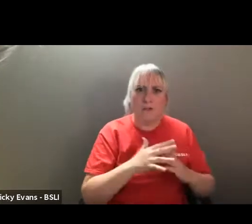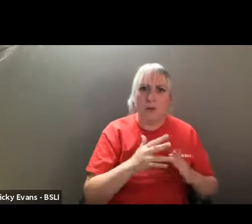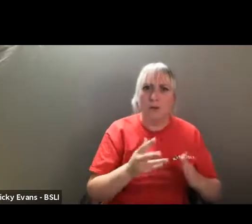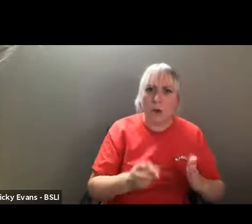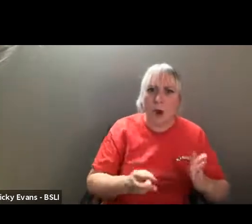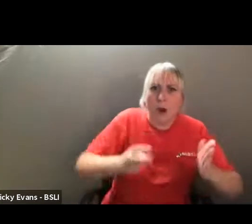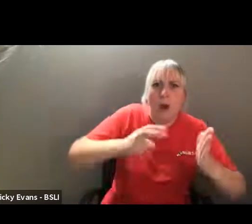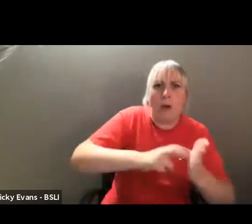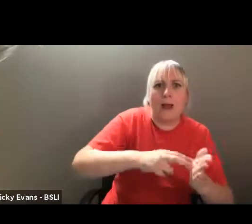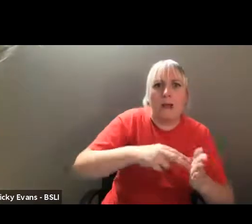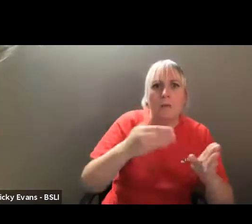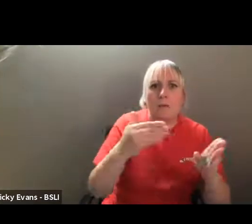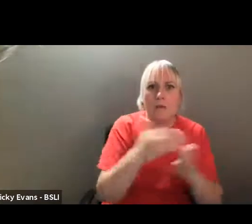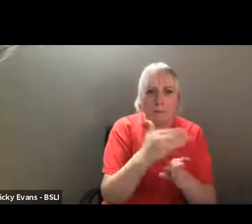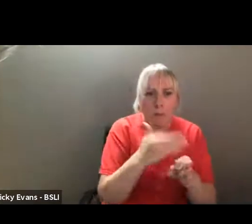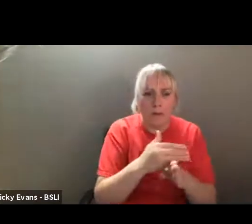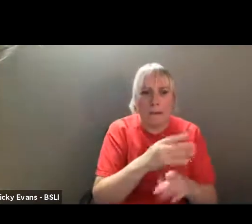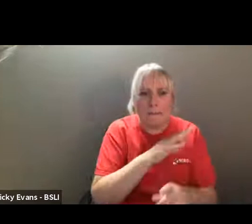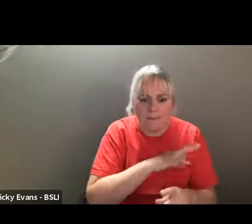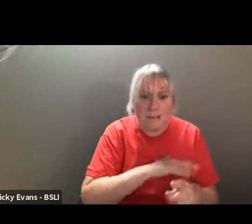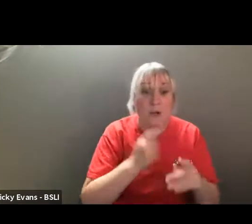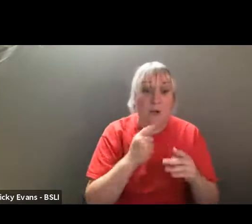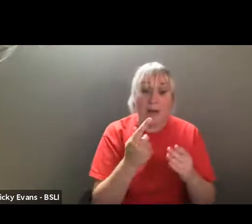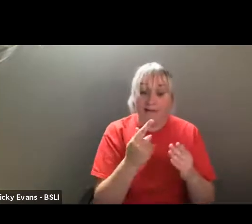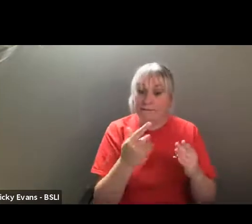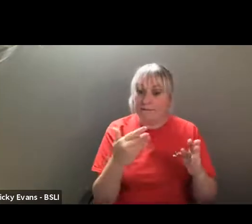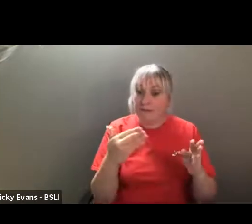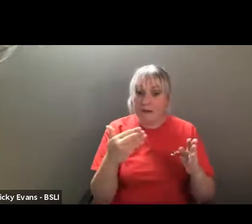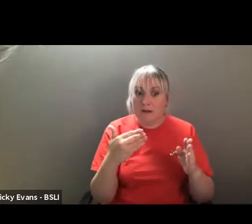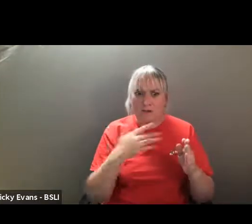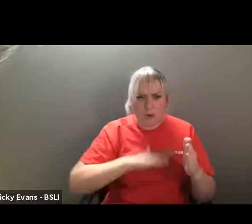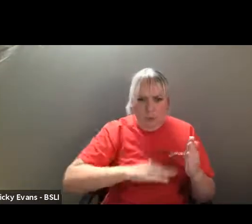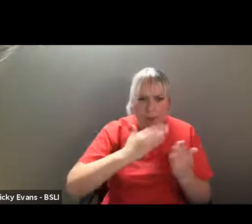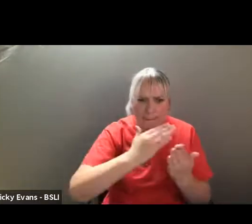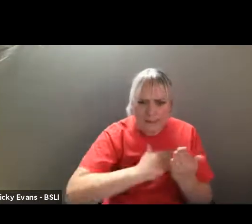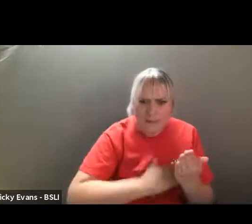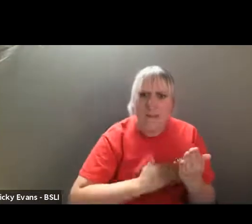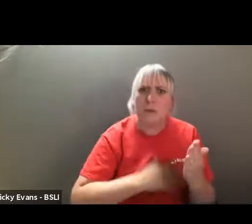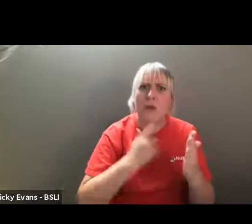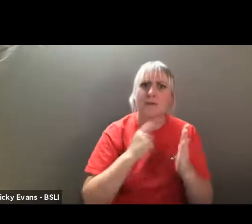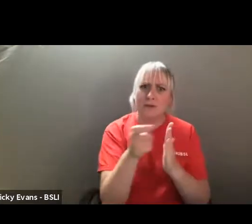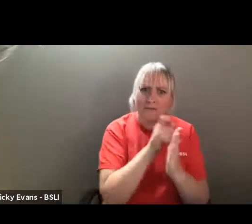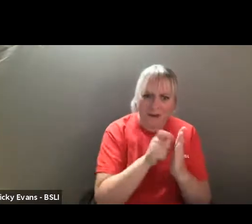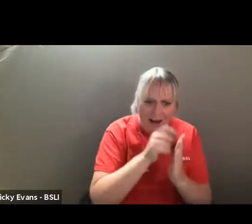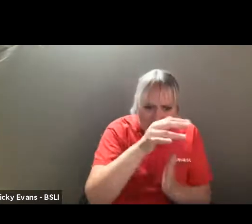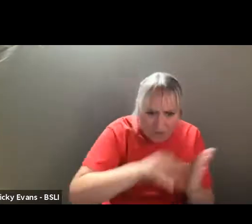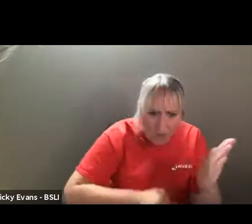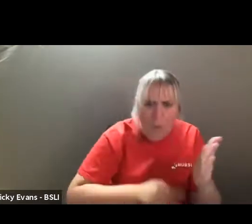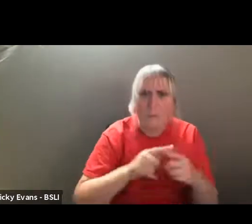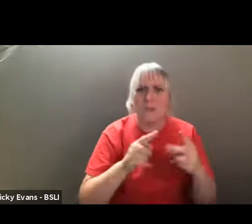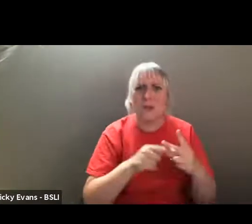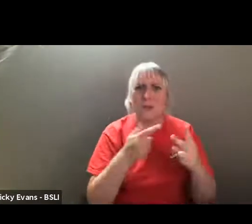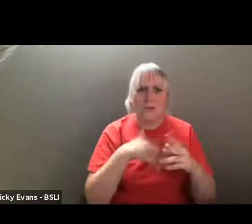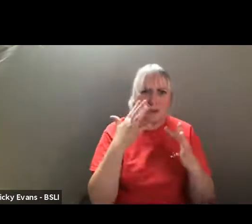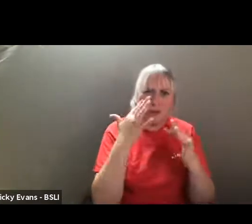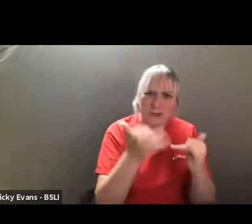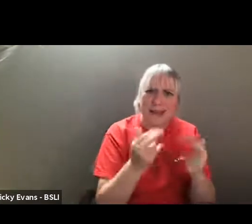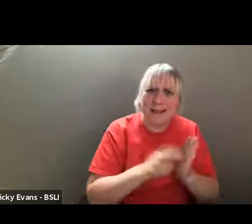all the time. You've got various activation requirements you have to do. You've got to fill out applications. You got to keep checking